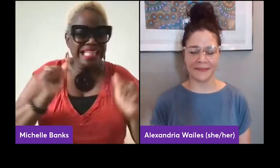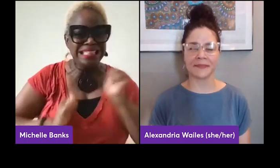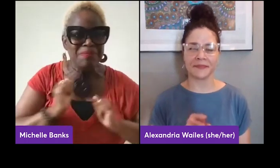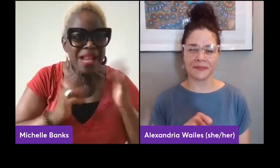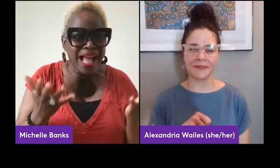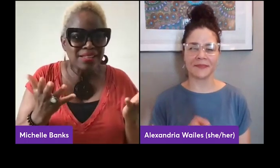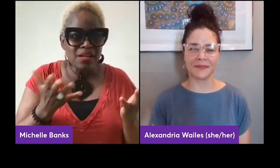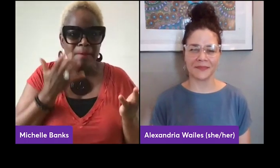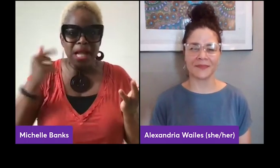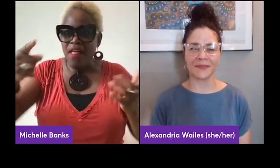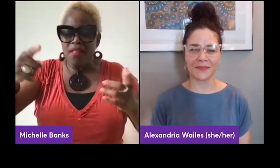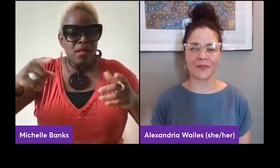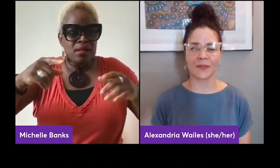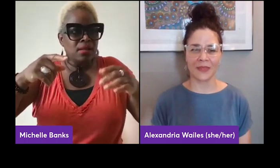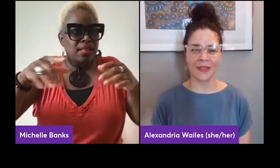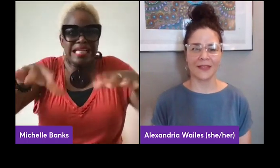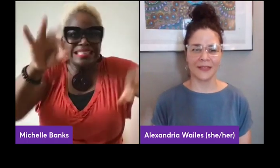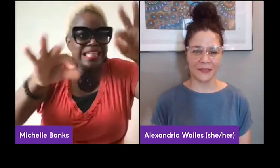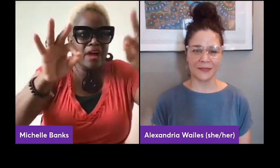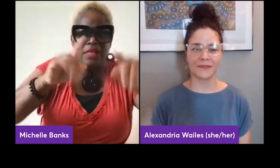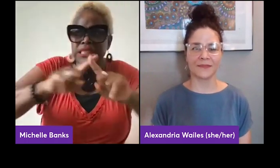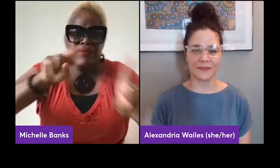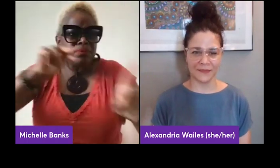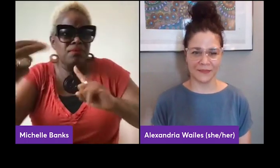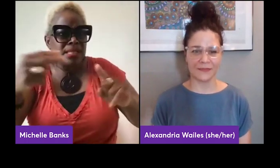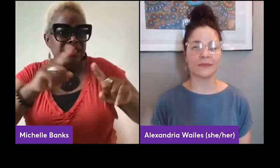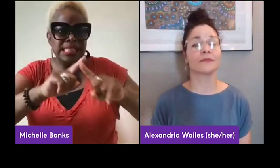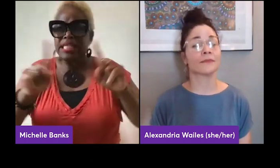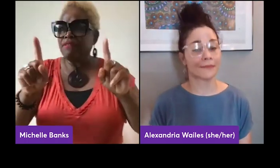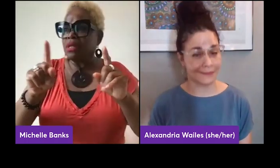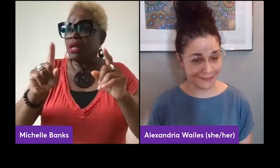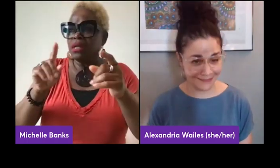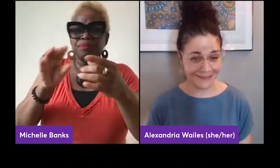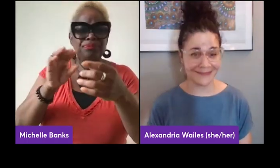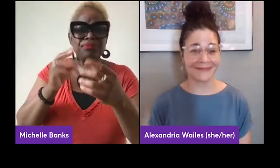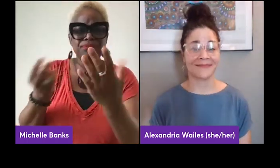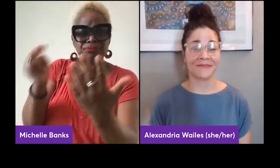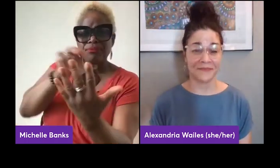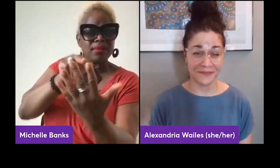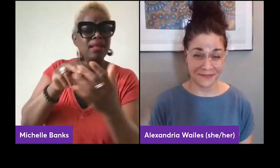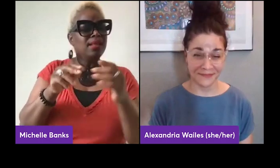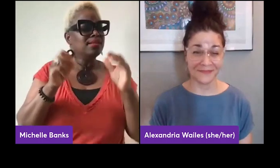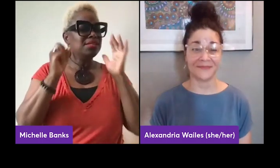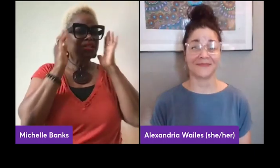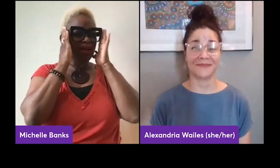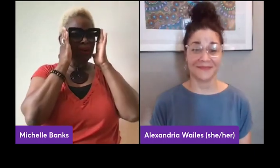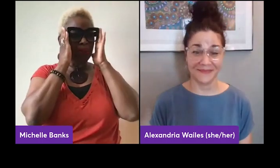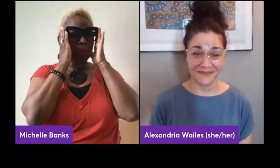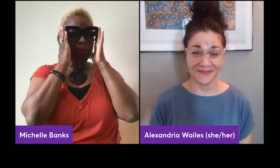so many exciting discoveries and different perspectives being brought to the table.